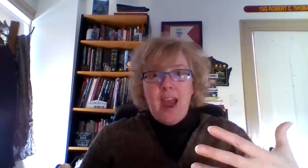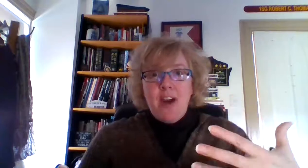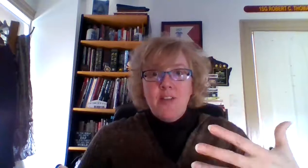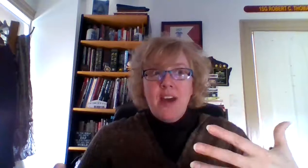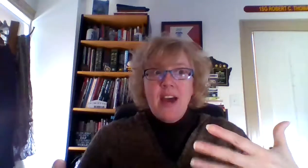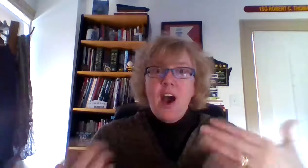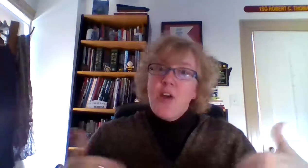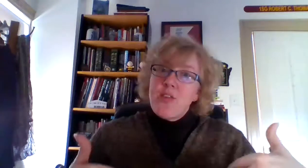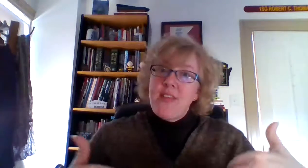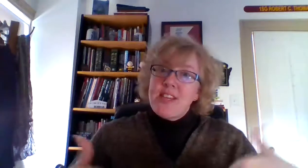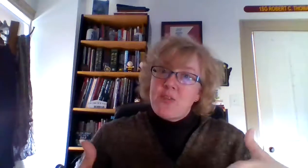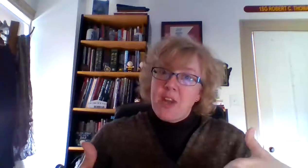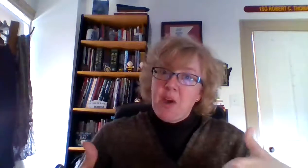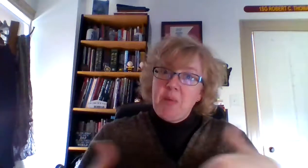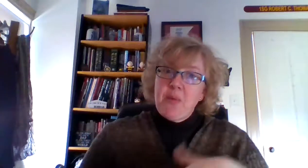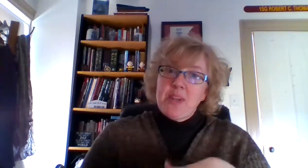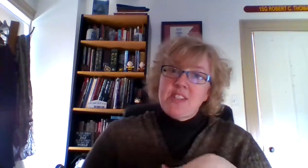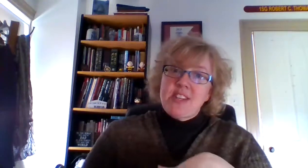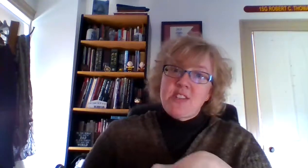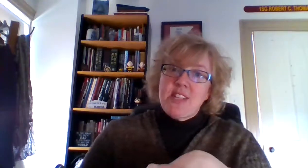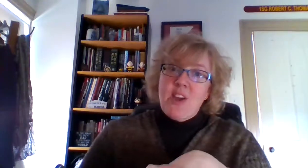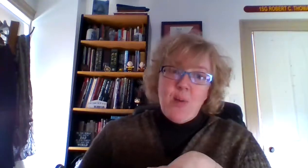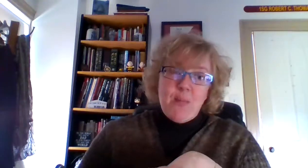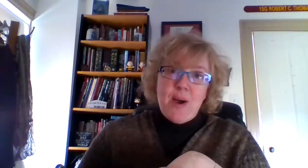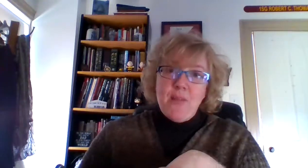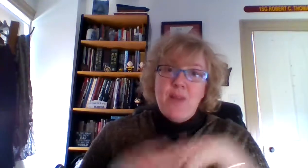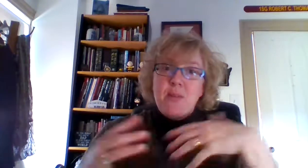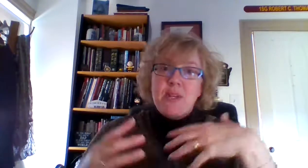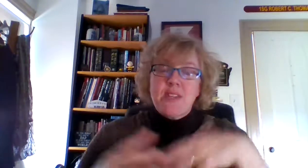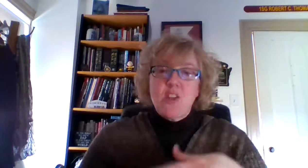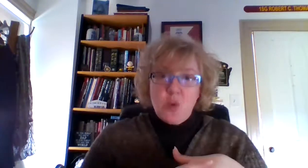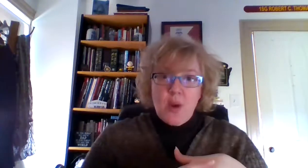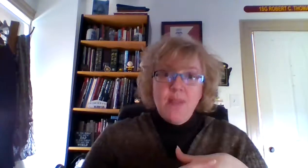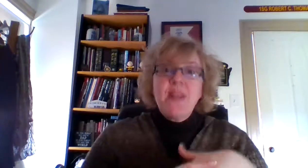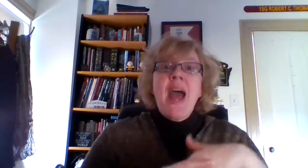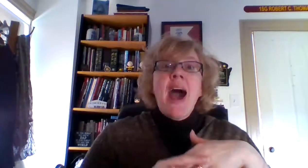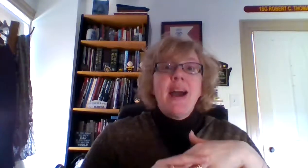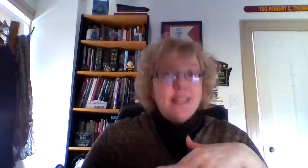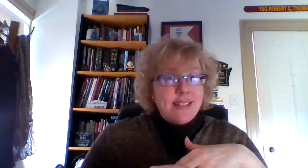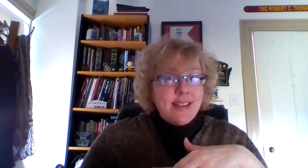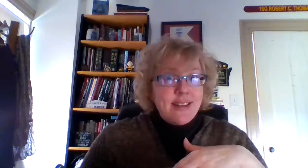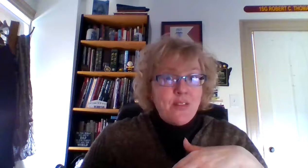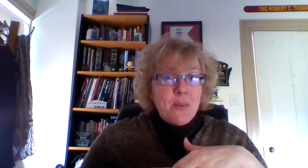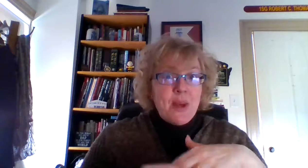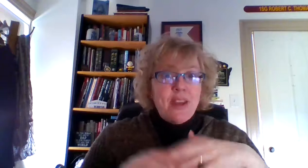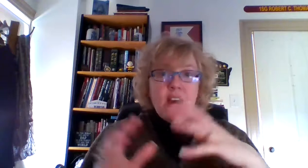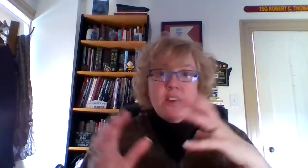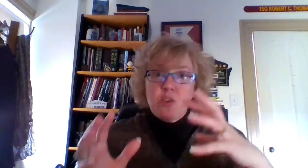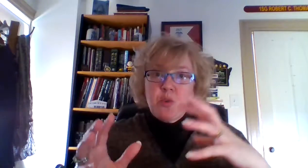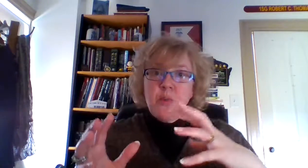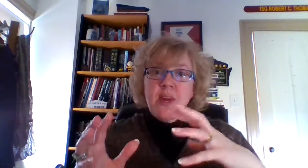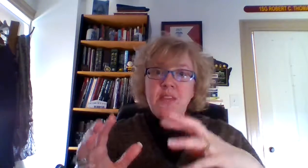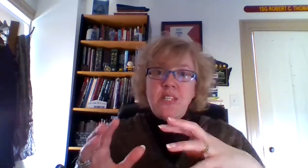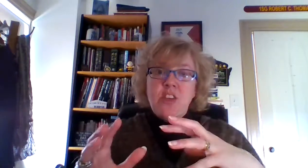have other than this video, which I certainly hope everybody's going to enjoy. I did send everybody a Zoom invitation